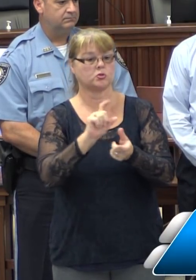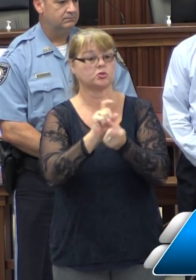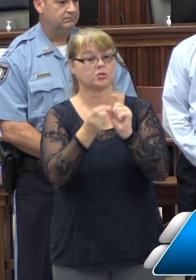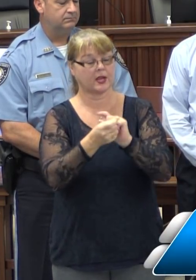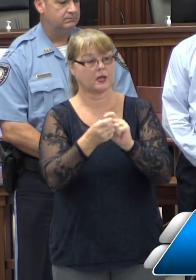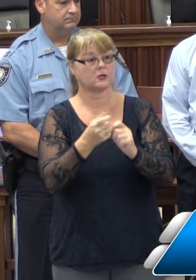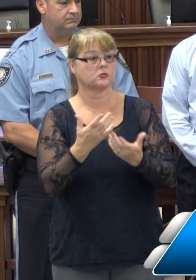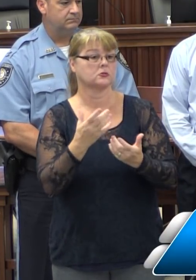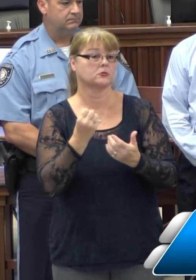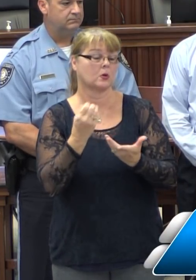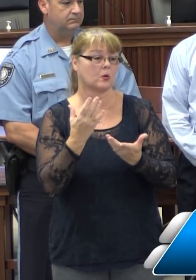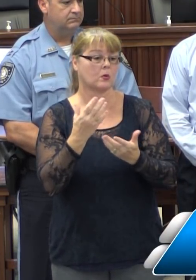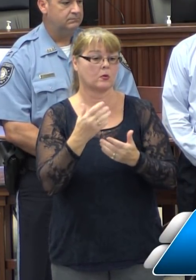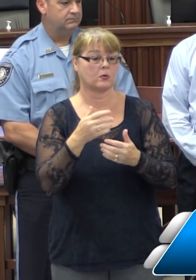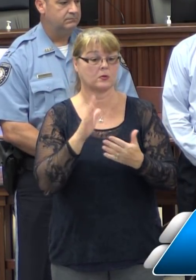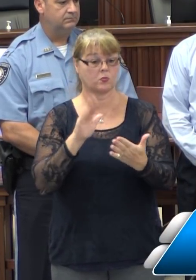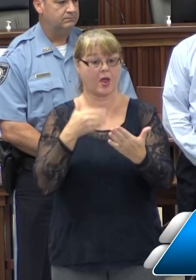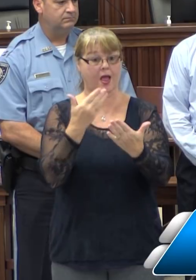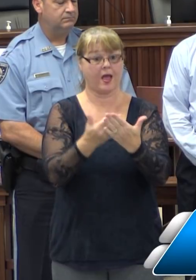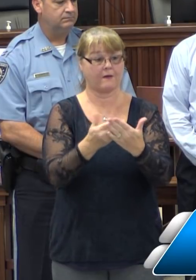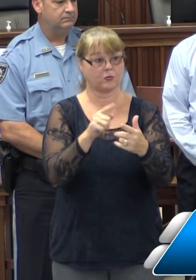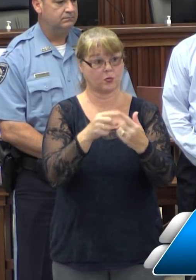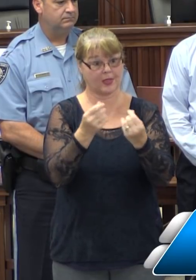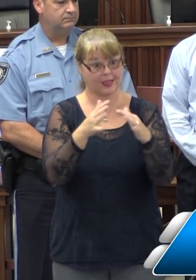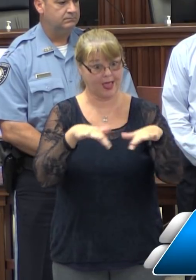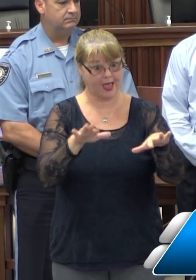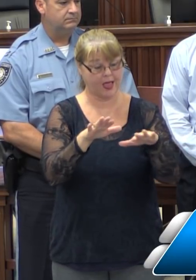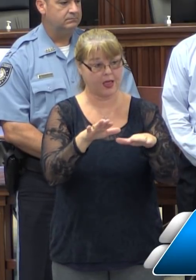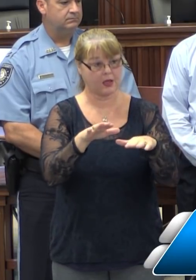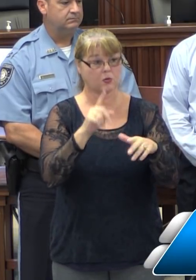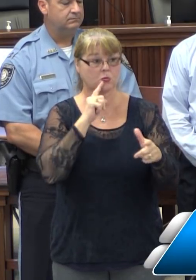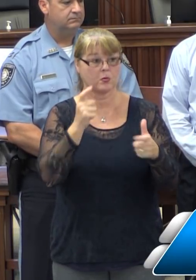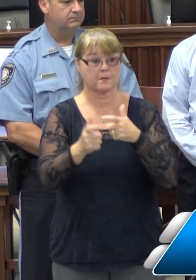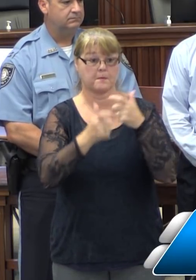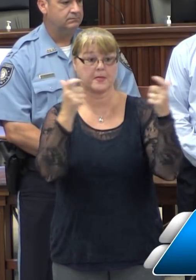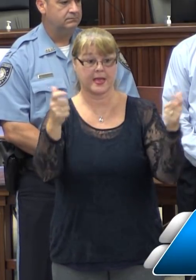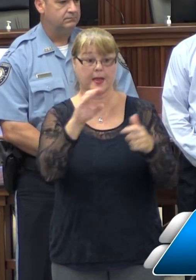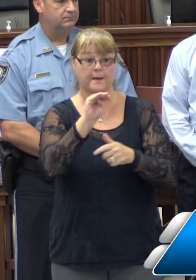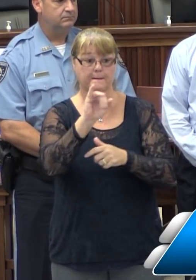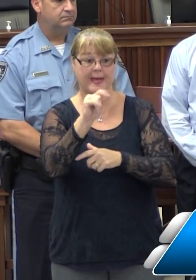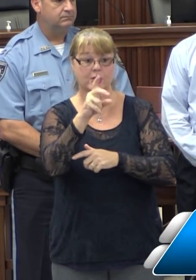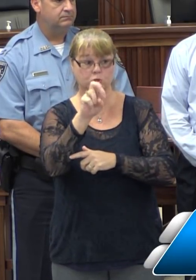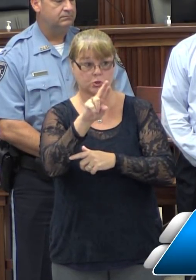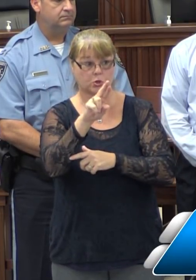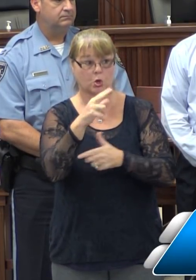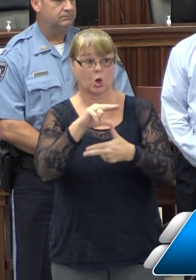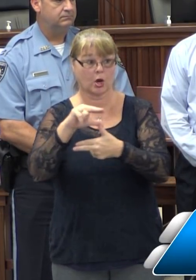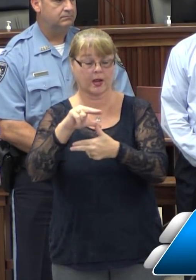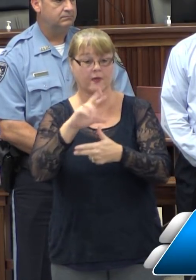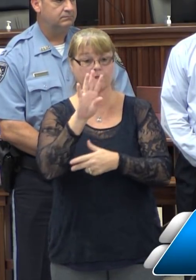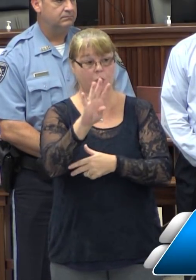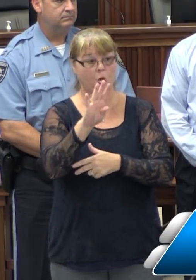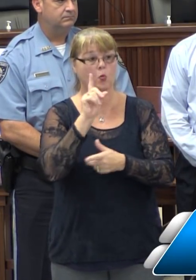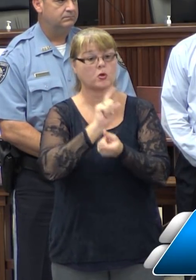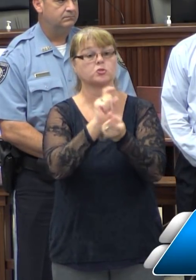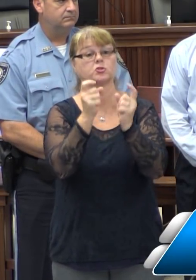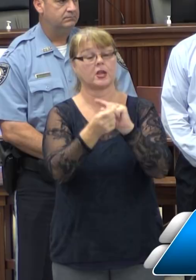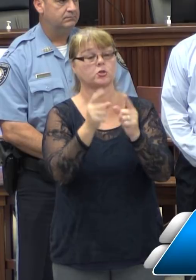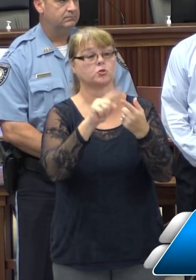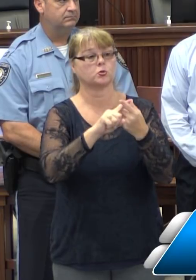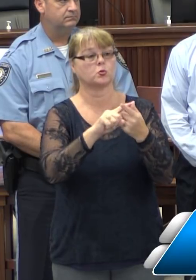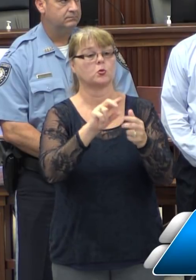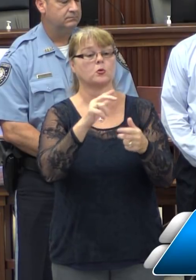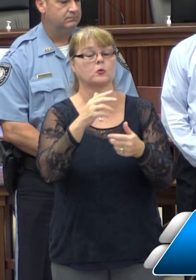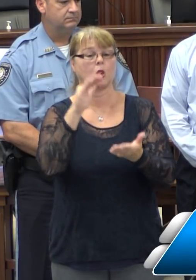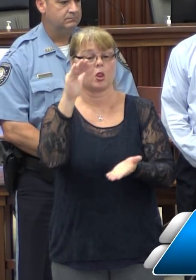making landfall as a major storm, dropping down to a hurricane, then to a tropical storm, and then into a depression. If you look at some of the model